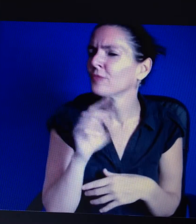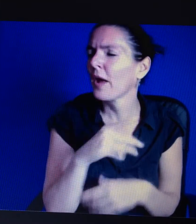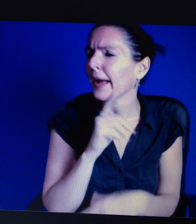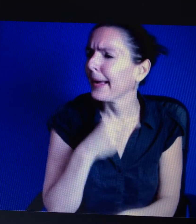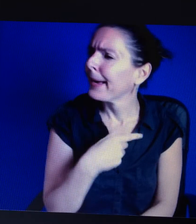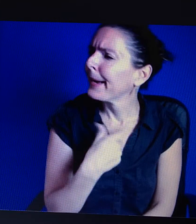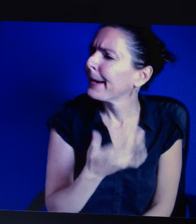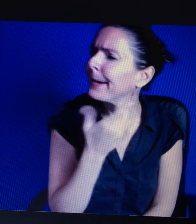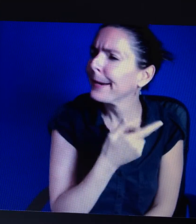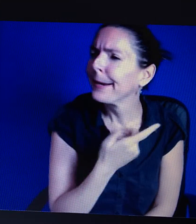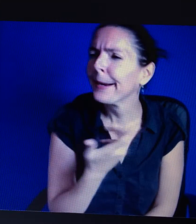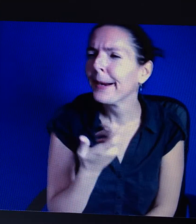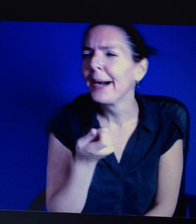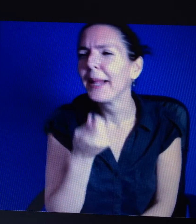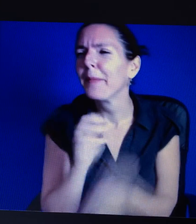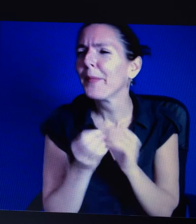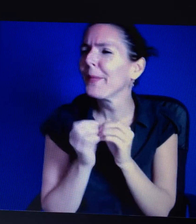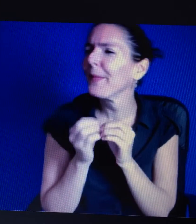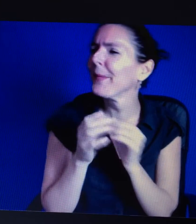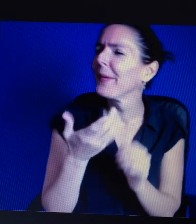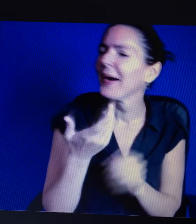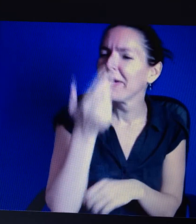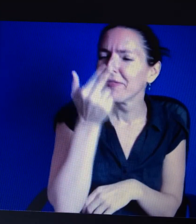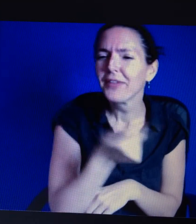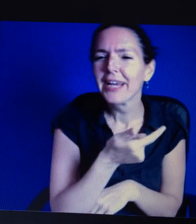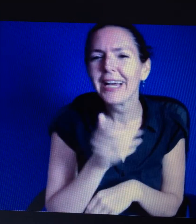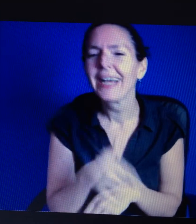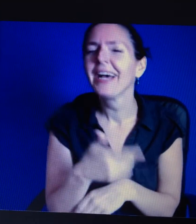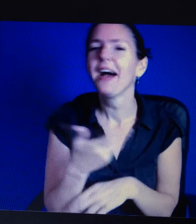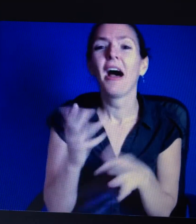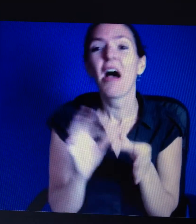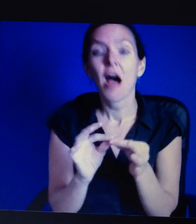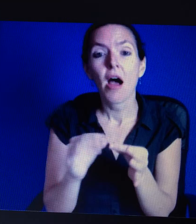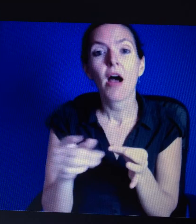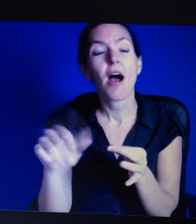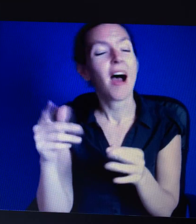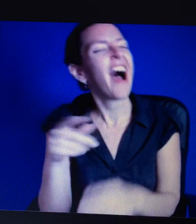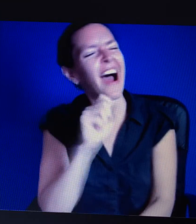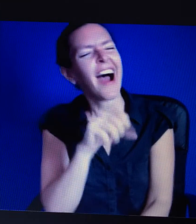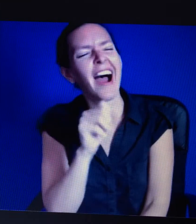if you don't know someone and you just meet them and you're like, oh